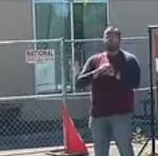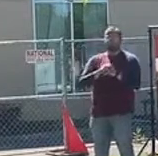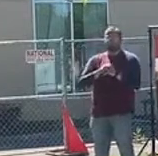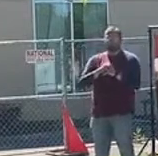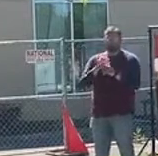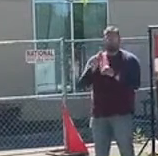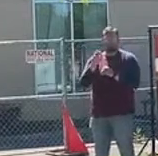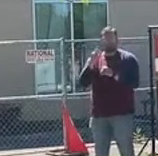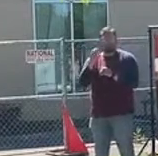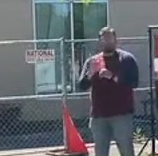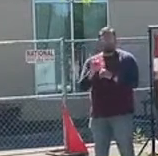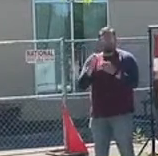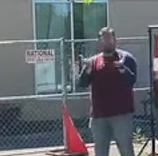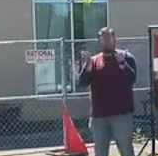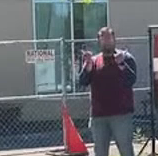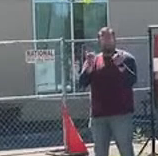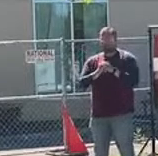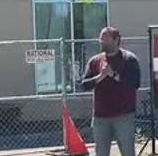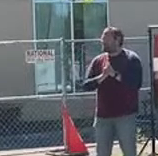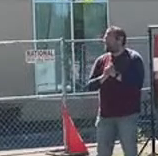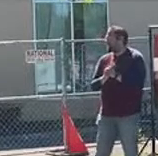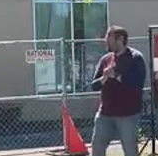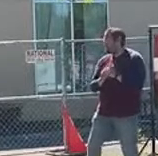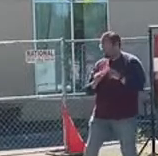Corelli, if you would come up first.